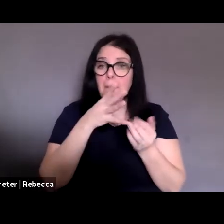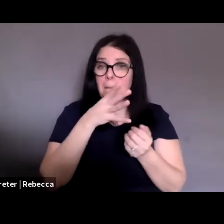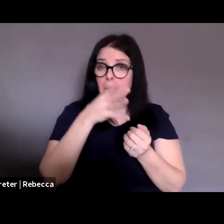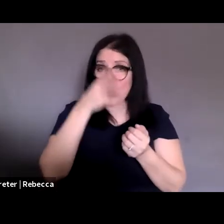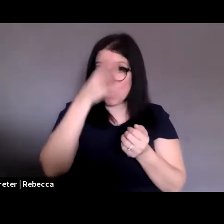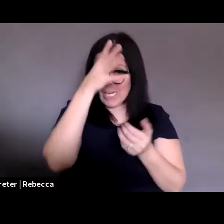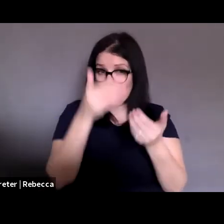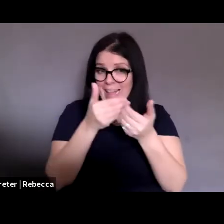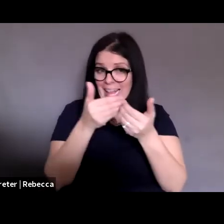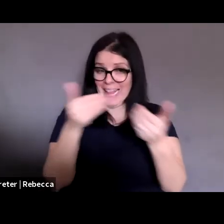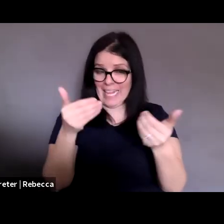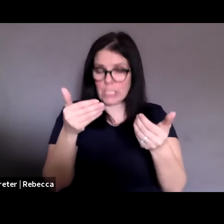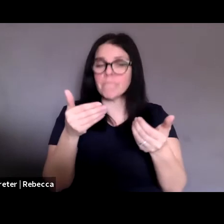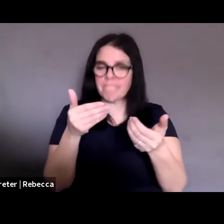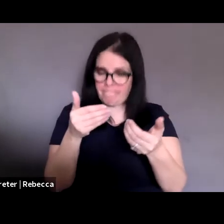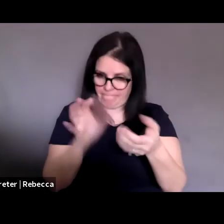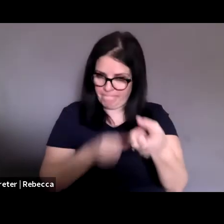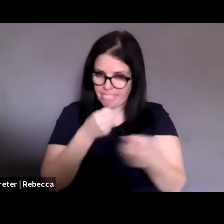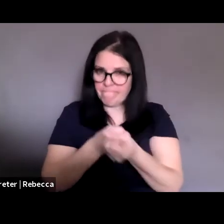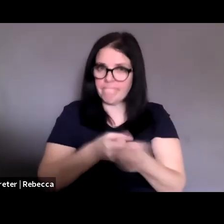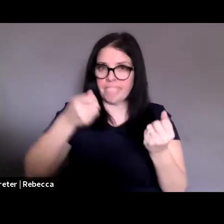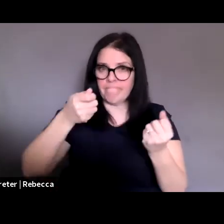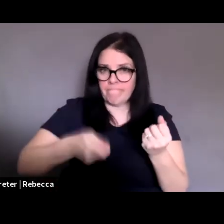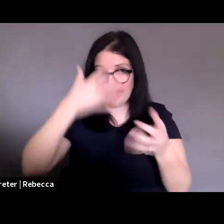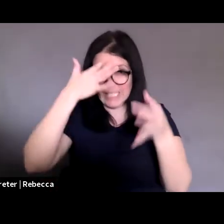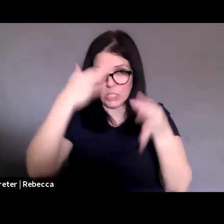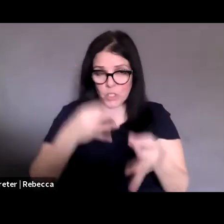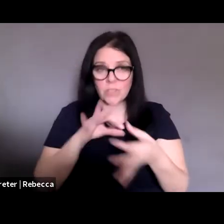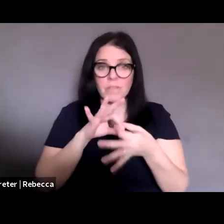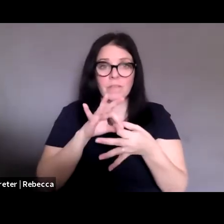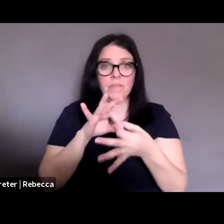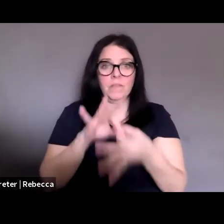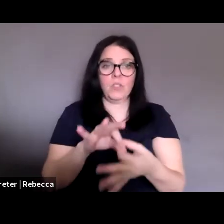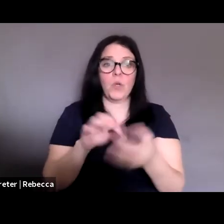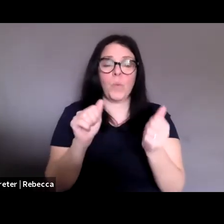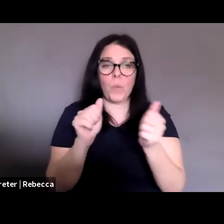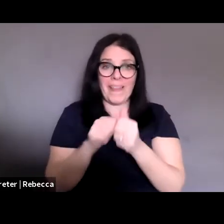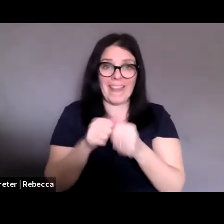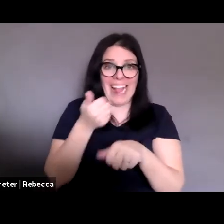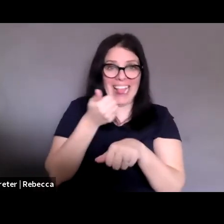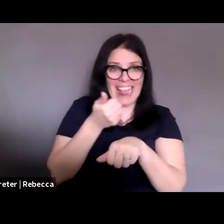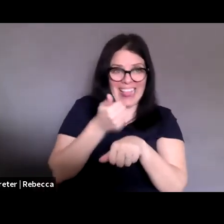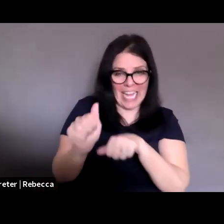family violence perpetrators in a significant minority of these cases,